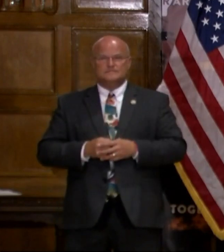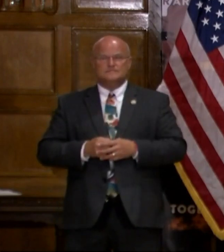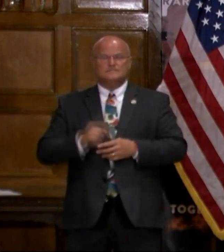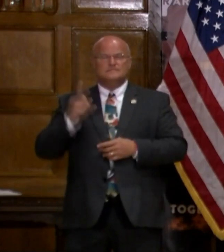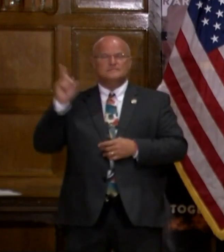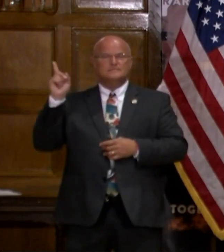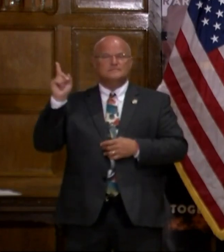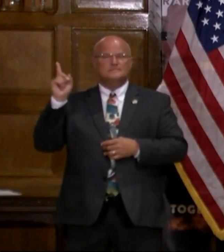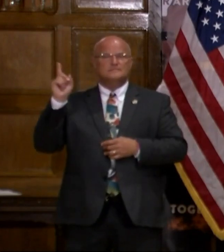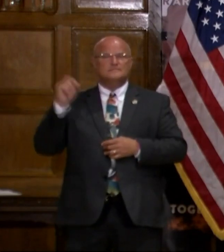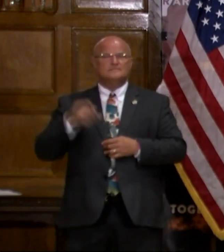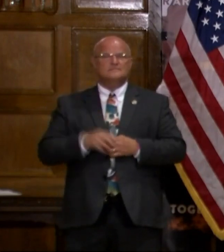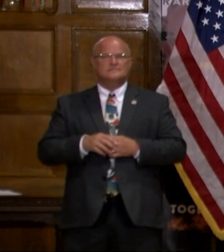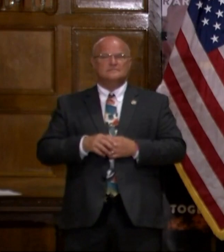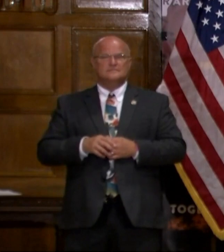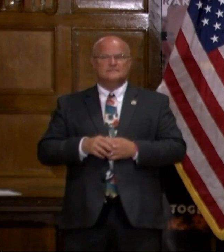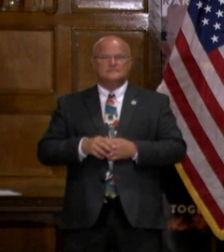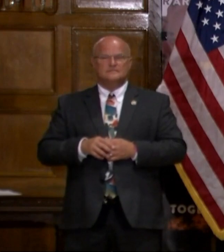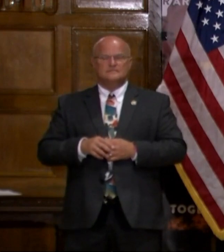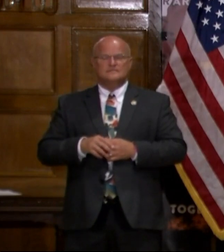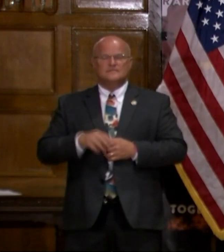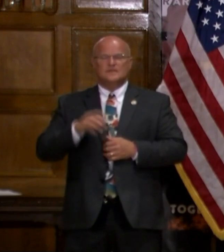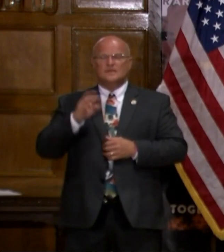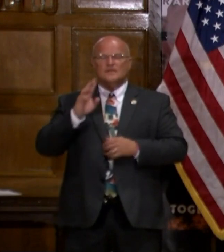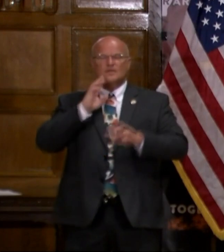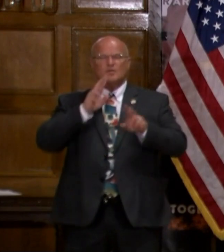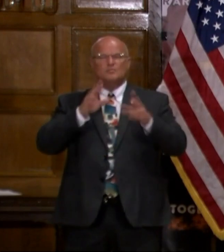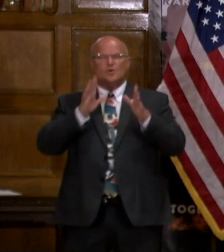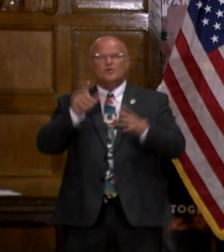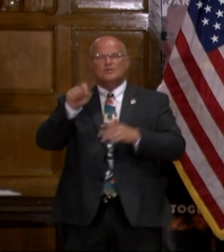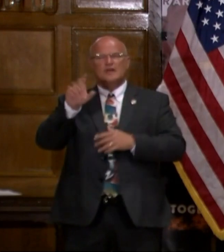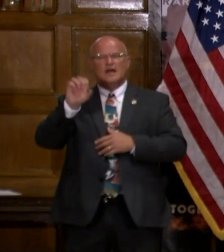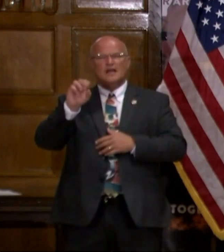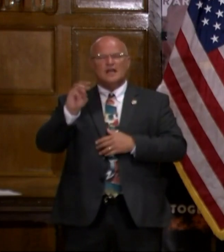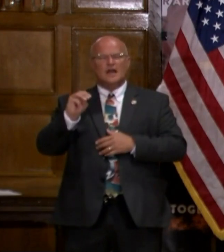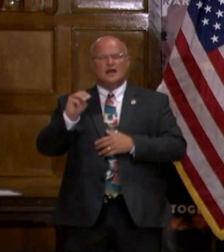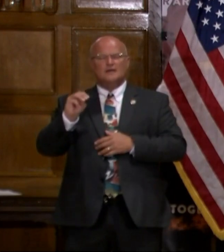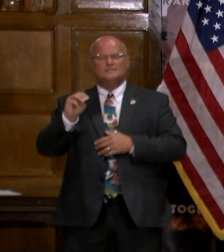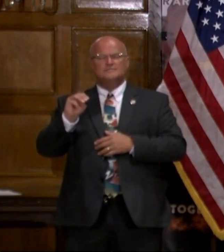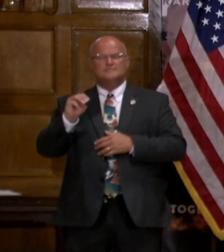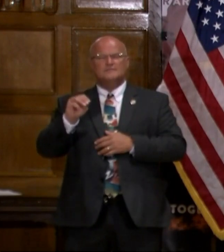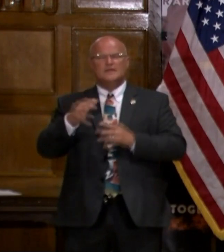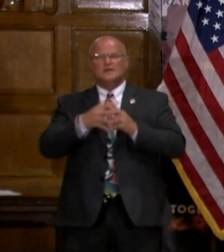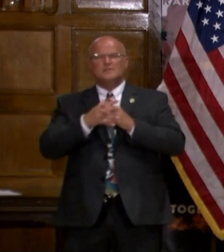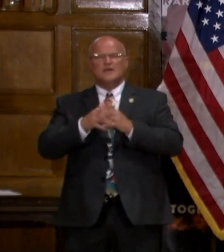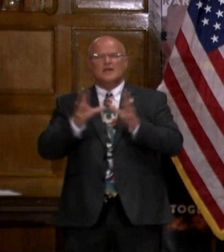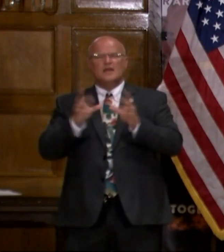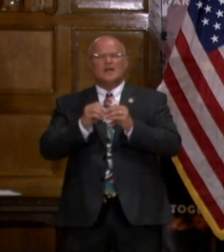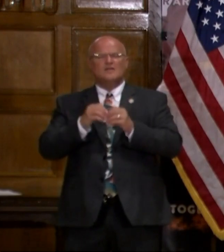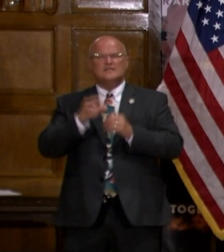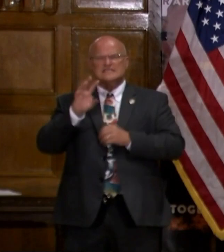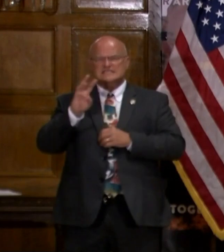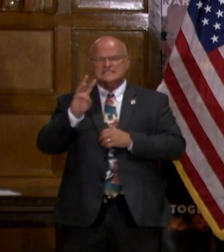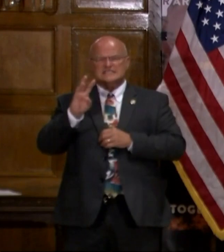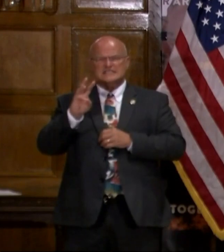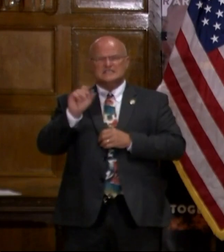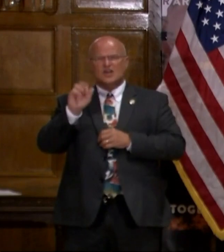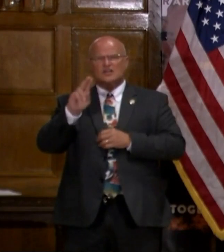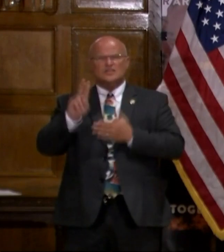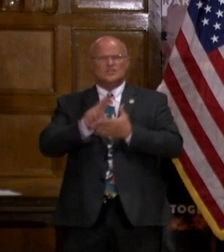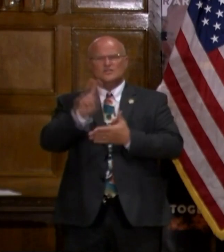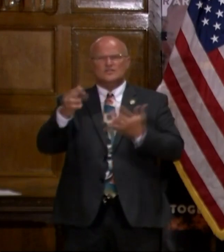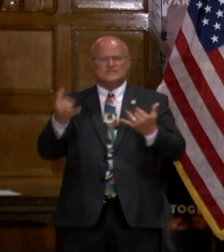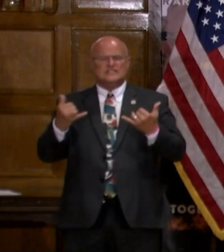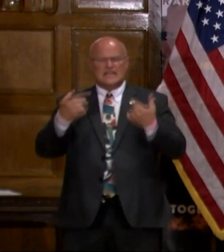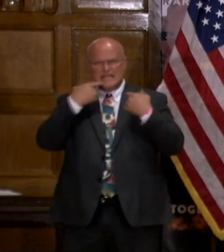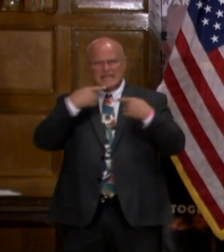Governor, Mike McNeil of MagnoLaReporter.com. The Great American Conference, which includes 6 Arkansas universities,